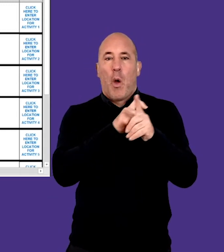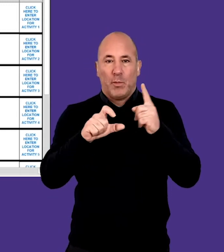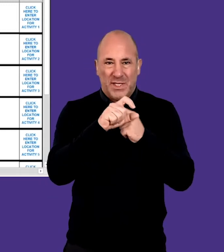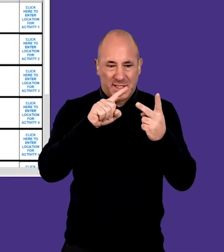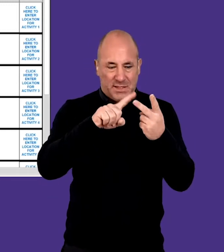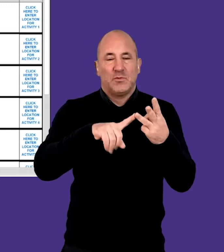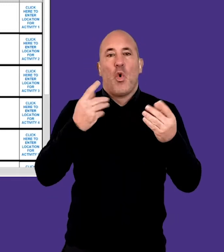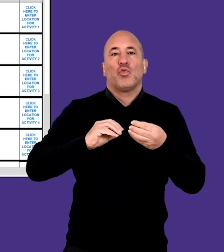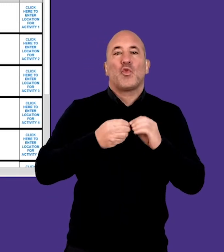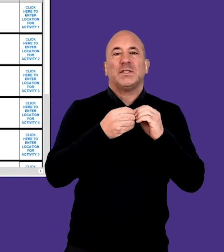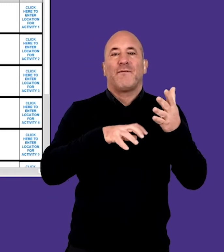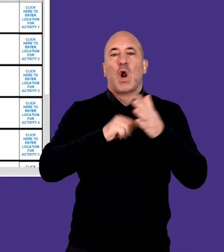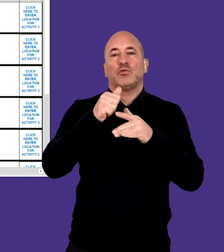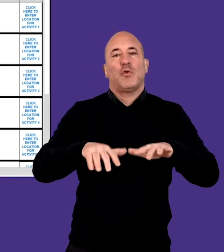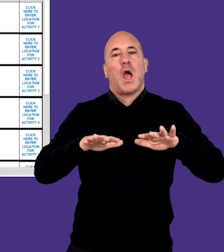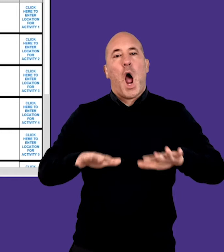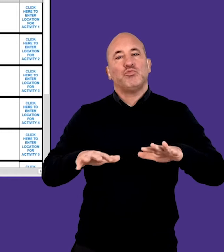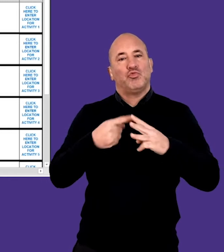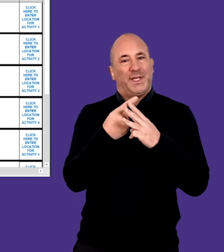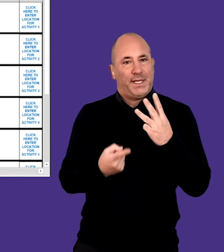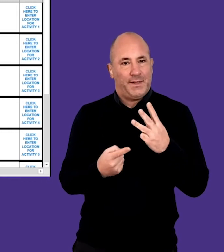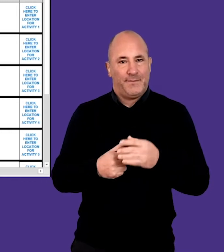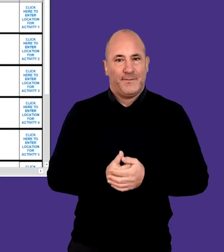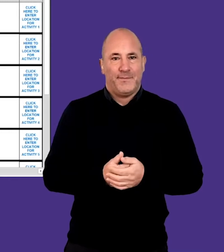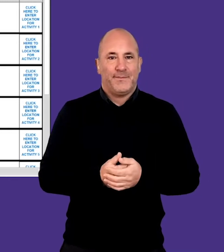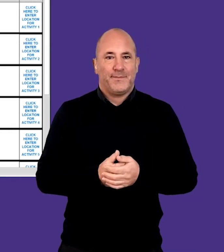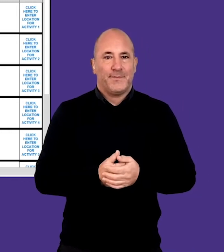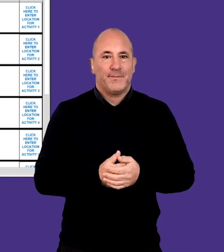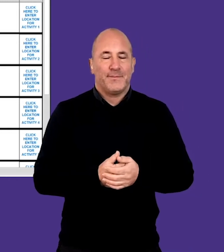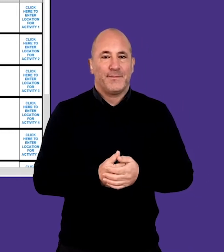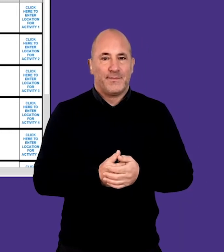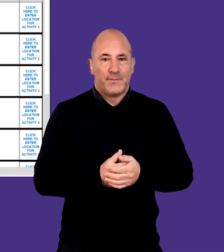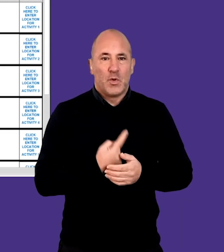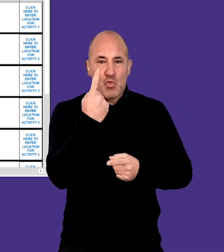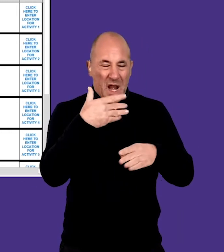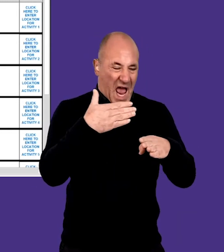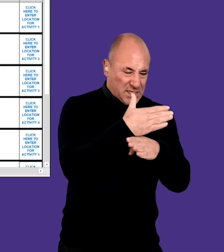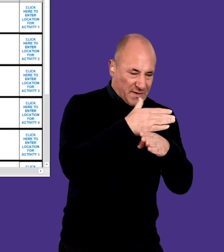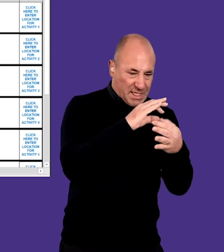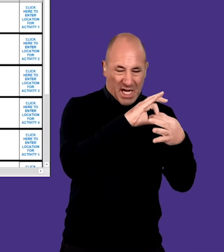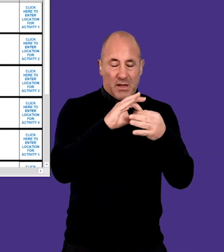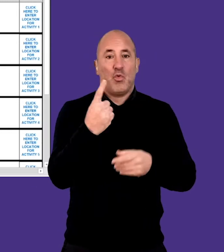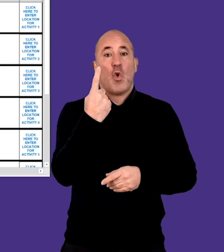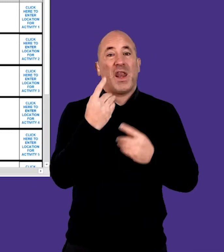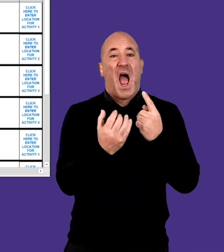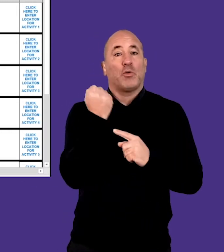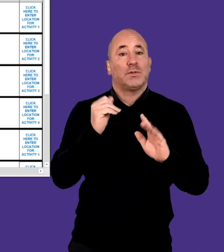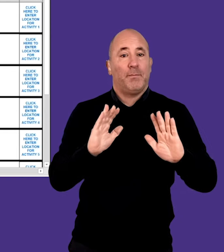cultural communities, or a creative and cultural country. You can only select one outcome per activity